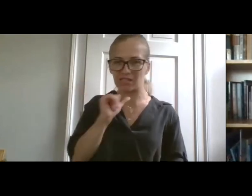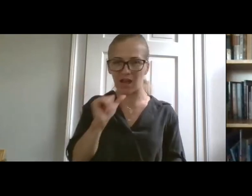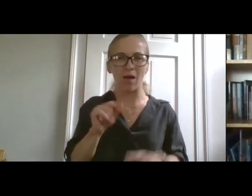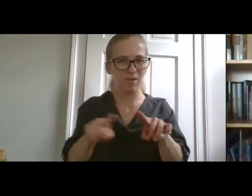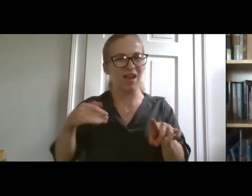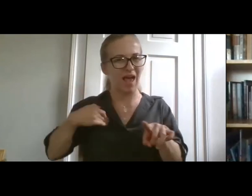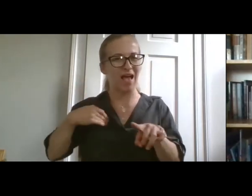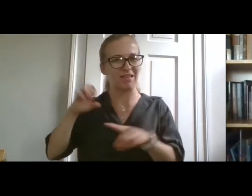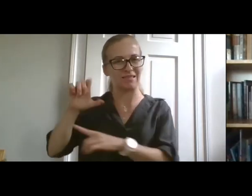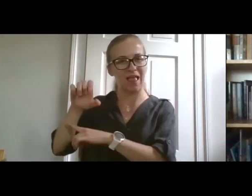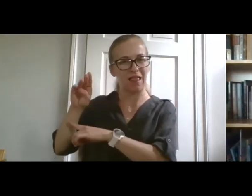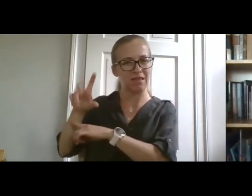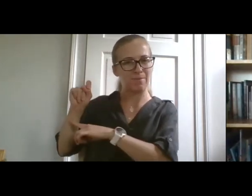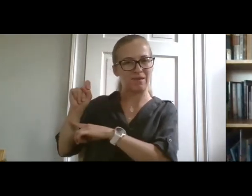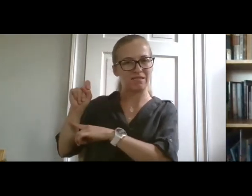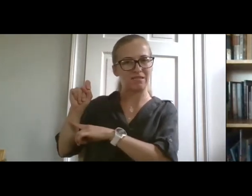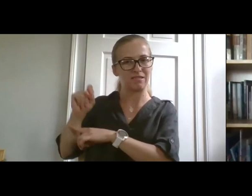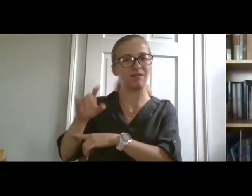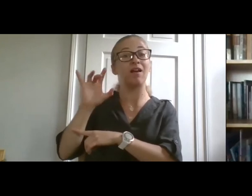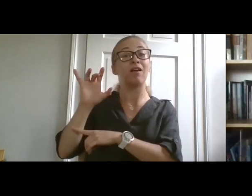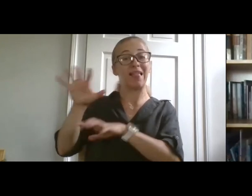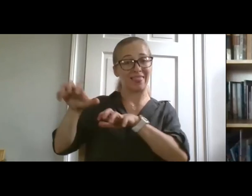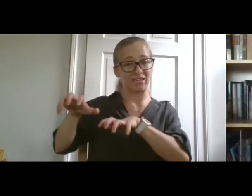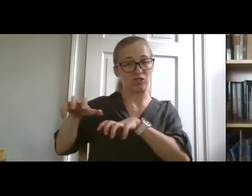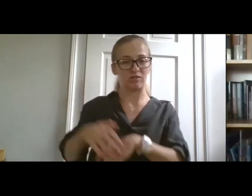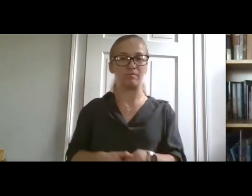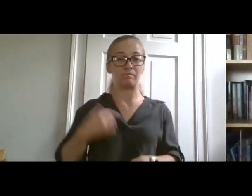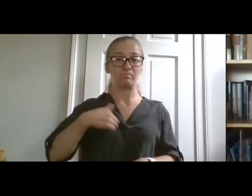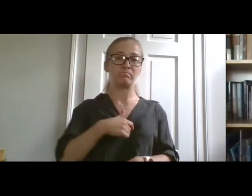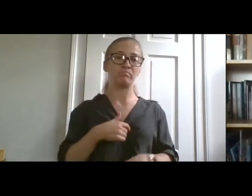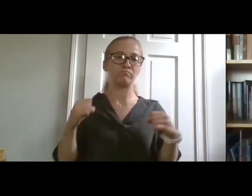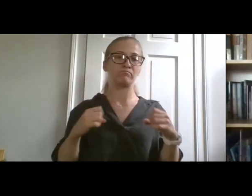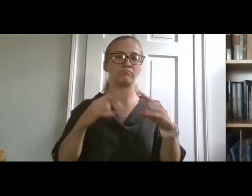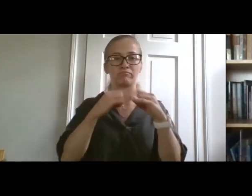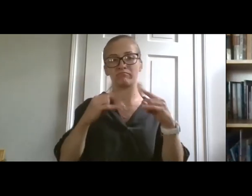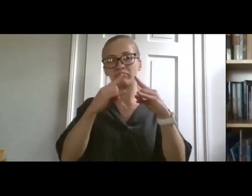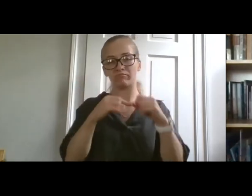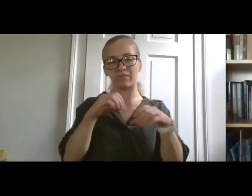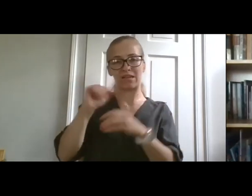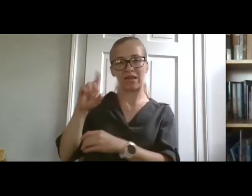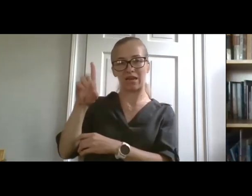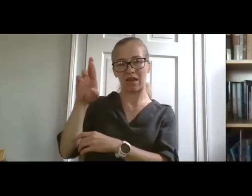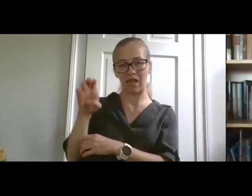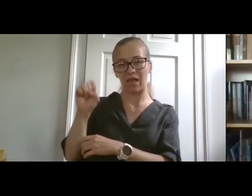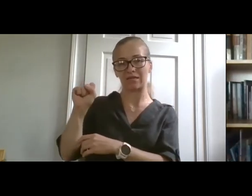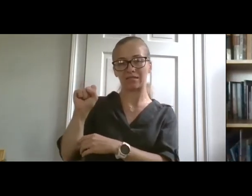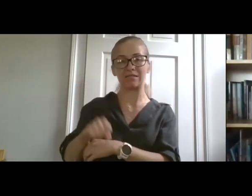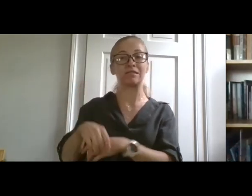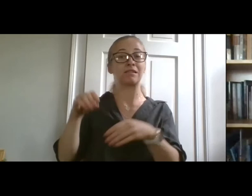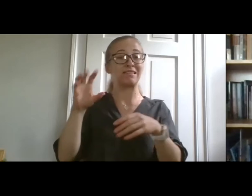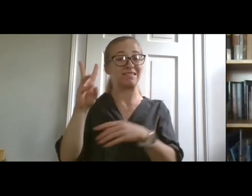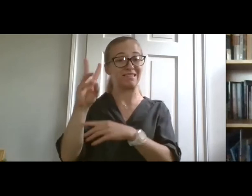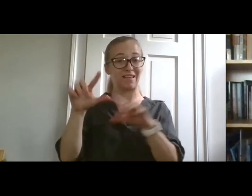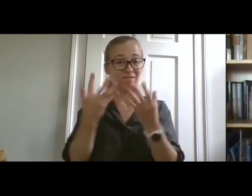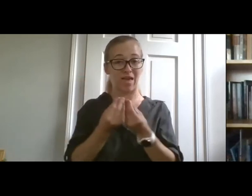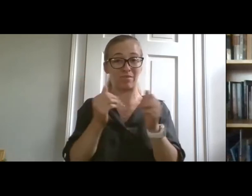it. So this is The Glacier. We were camping in the Andes, one of 6 families on a trip with a collective